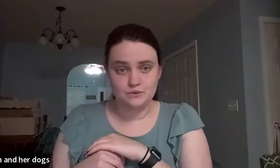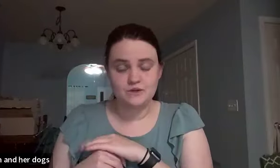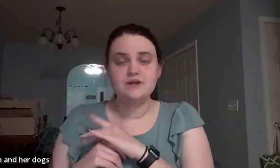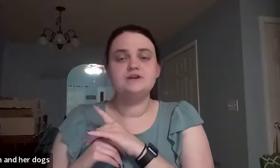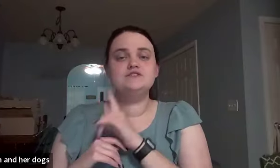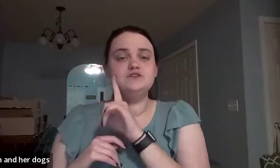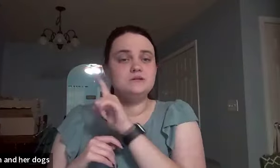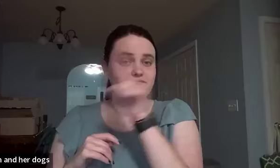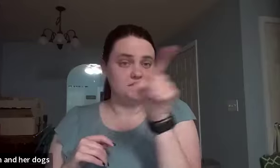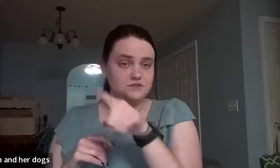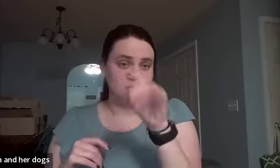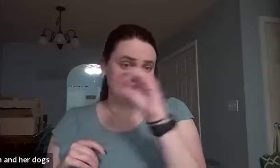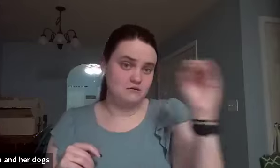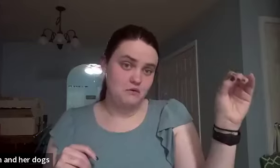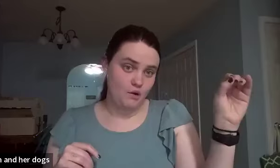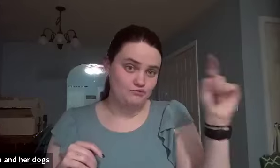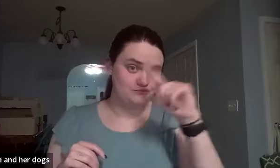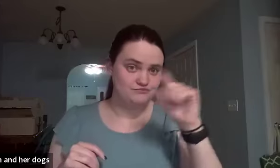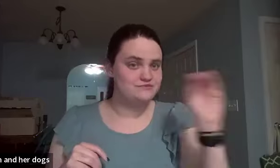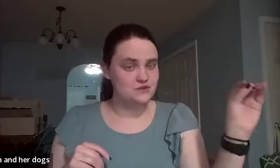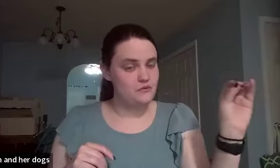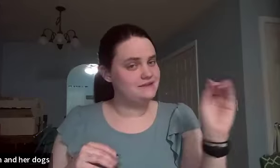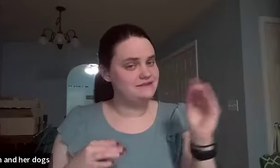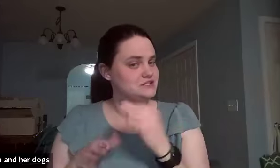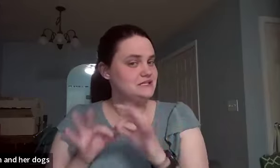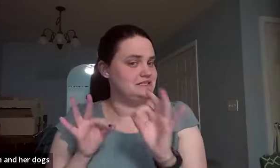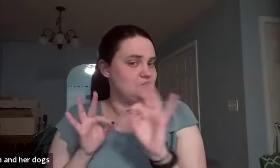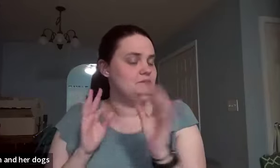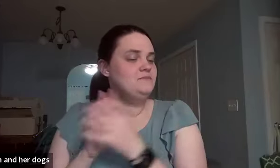zoo, zoo is finger spelled Z-O-O. So that's just an easy one.